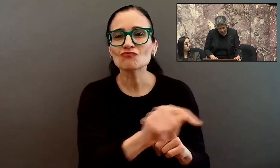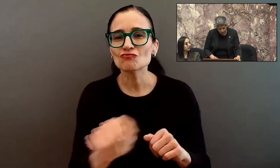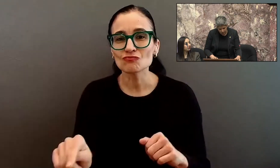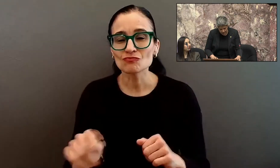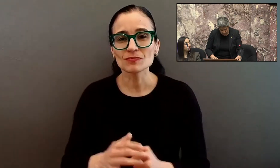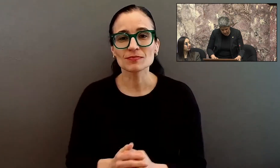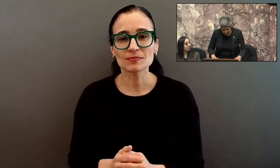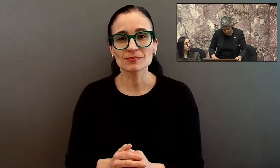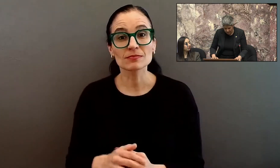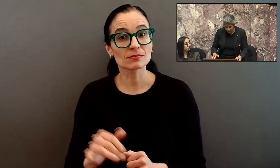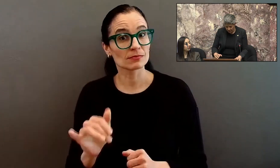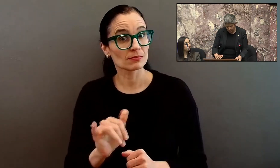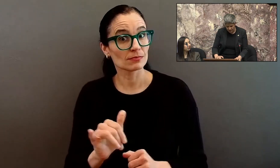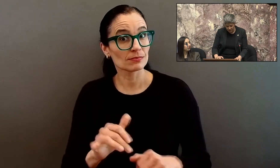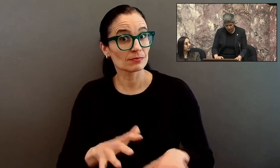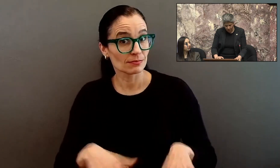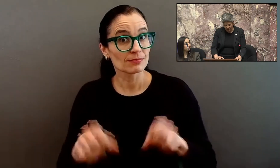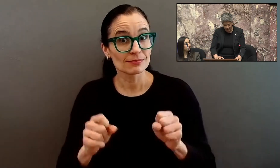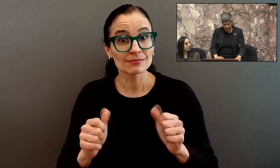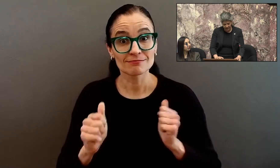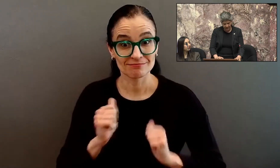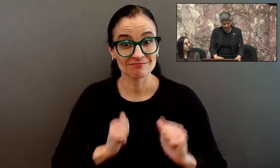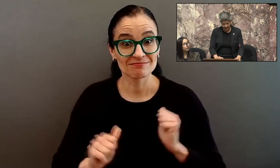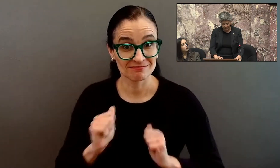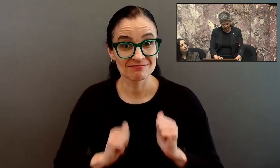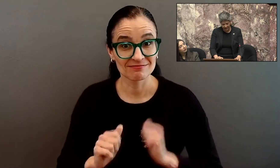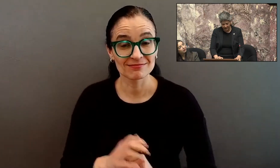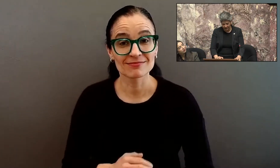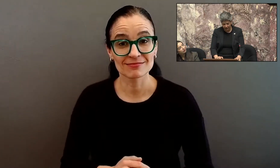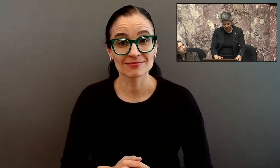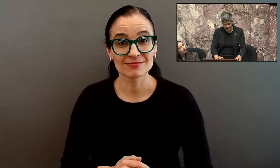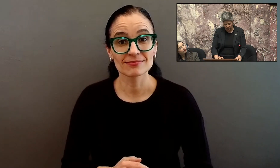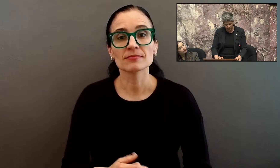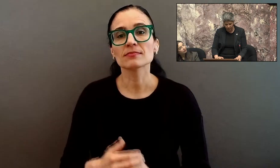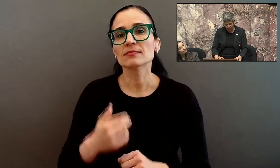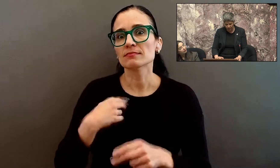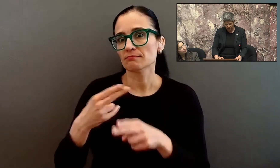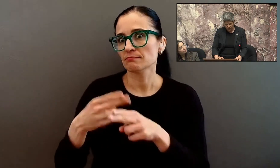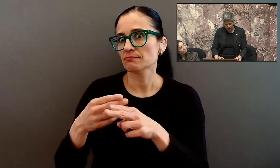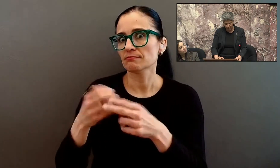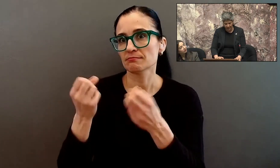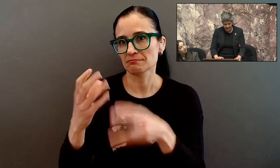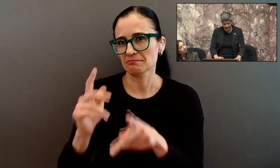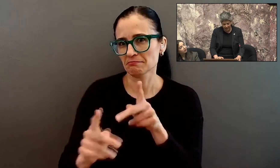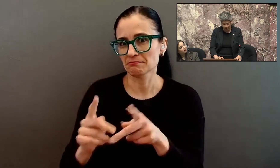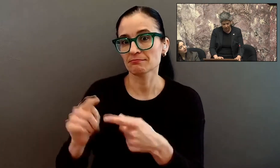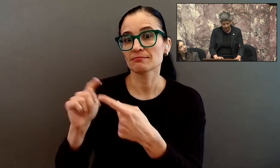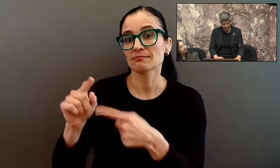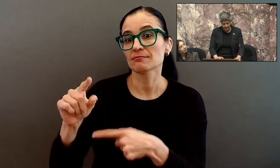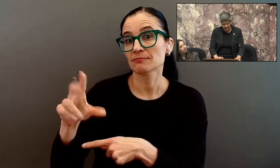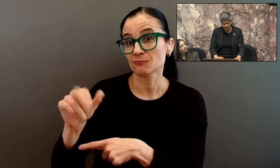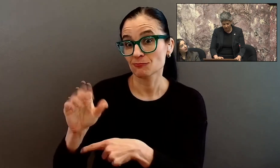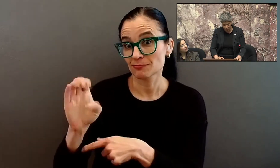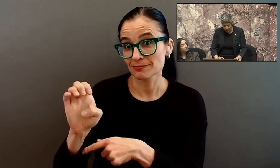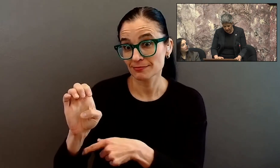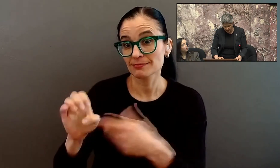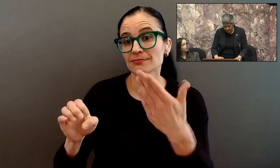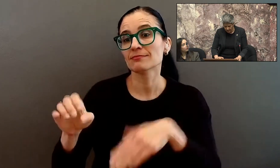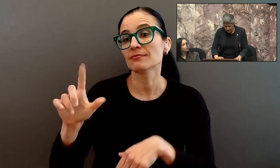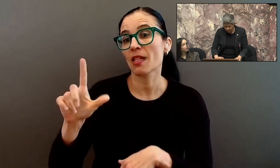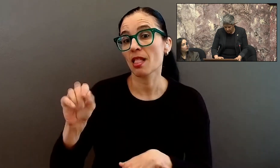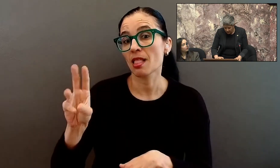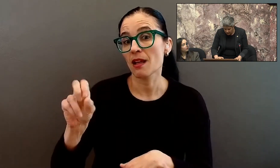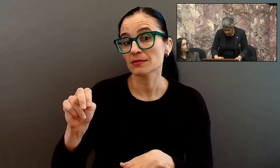have Grace Wiebe, Lawson Farman, Hannah Link, Louisa Whitmore, Sol Eisenhower, Samar